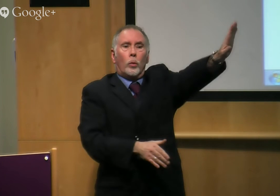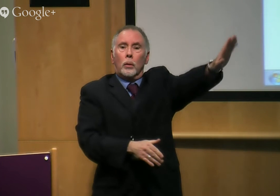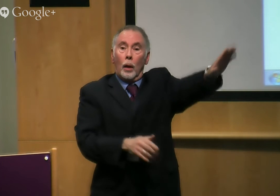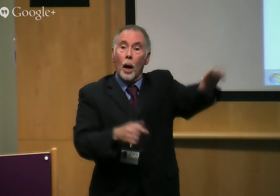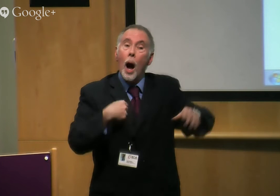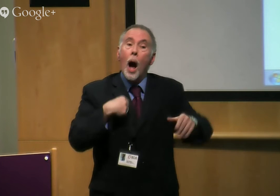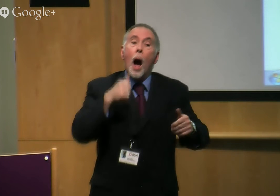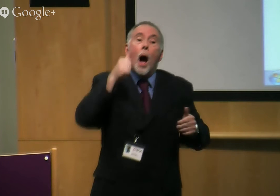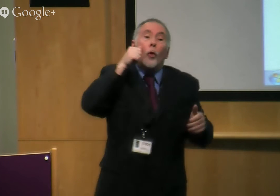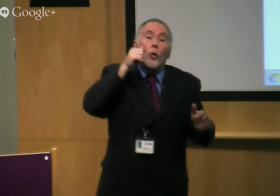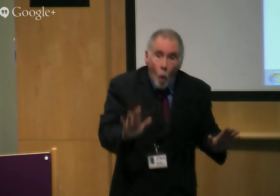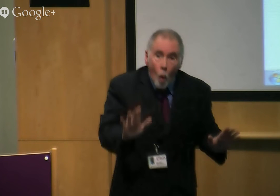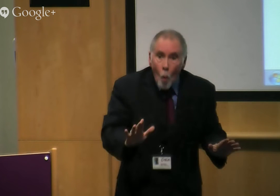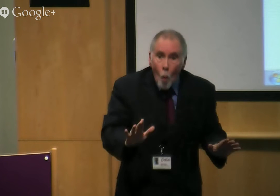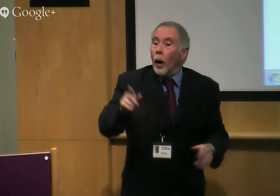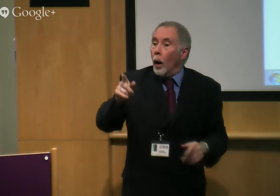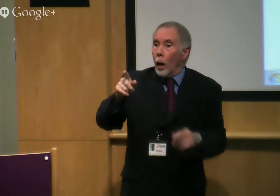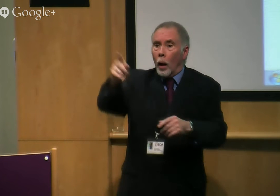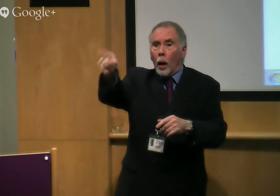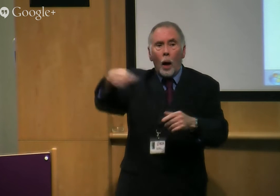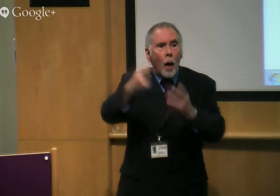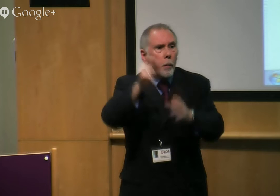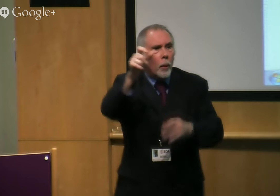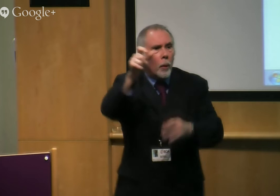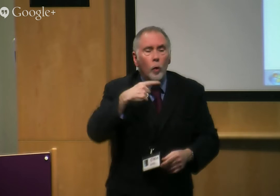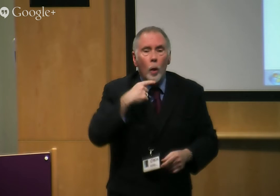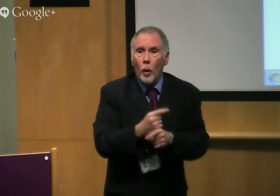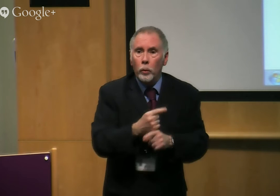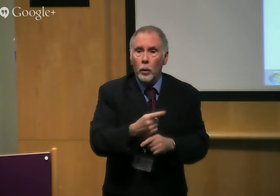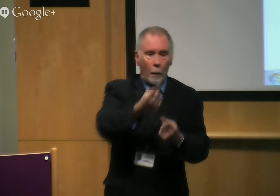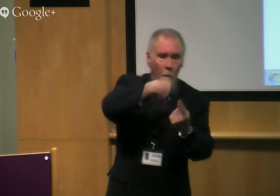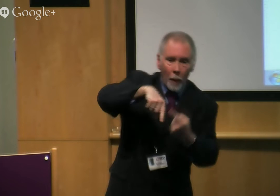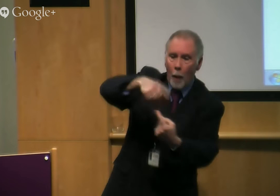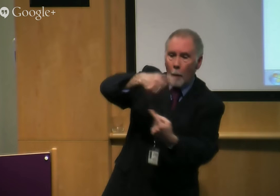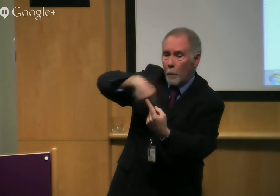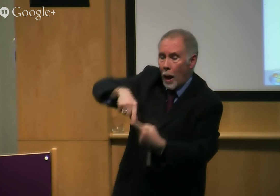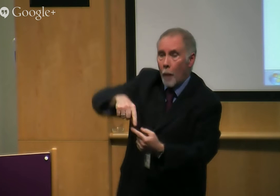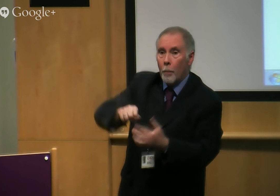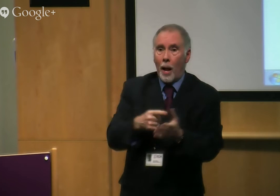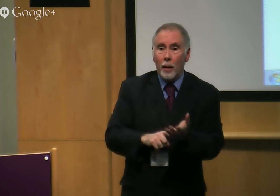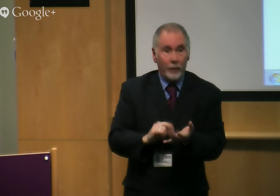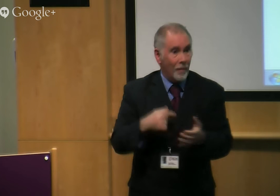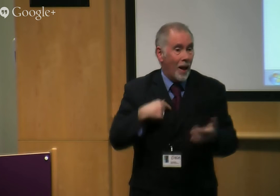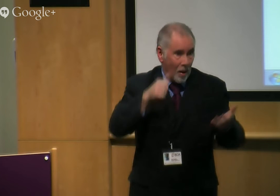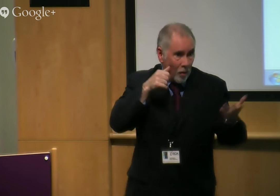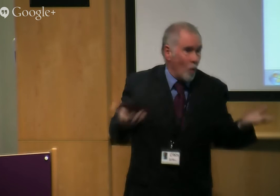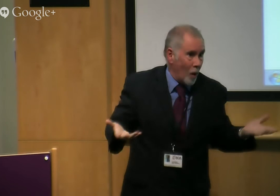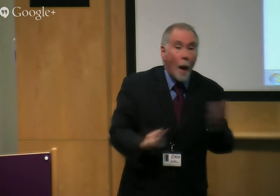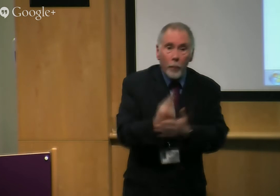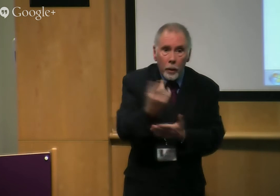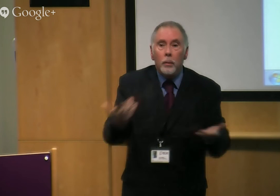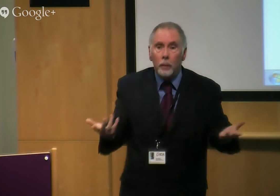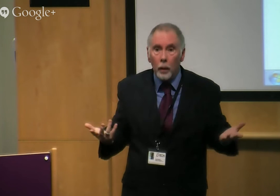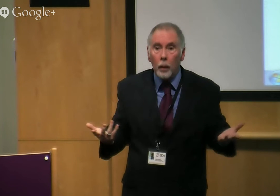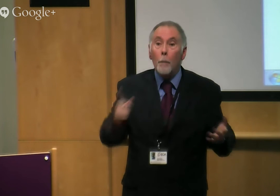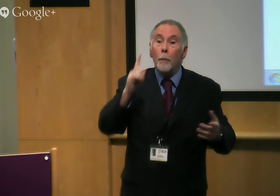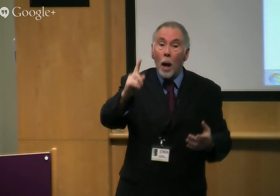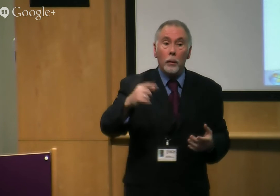it refers to all of the legal messages that they need to follow. So that's really important. Now, I know